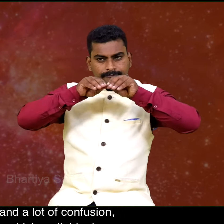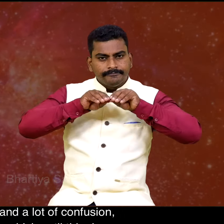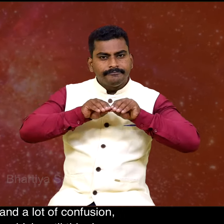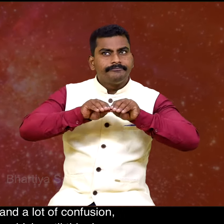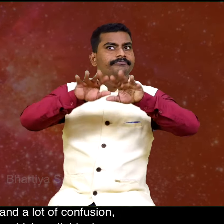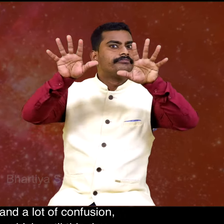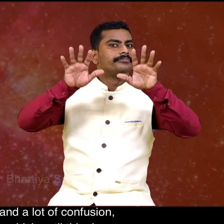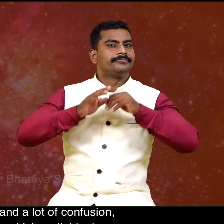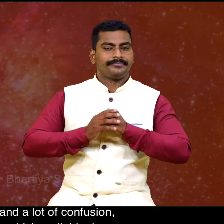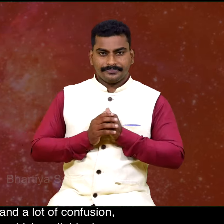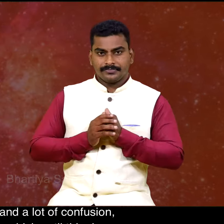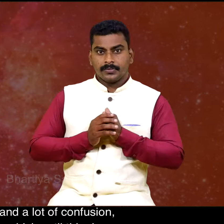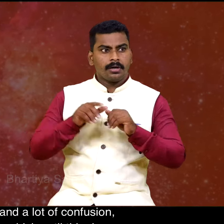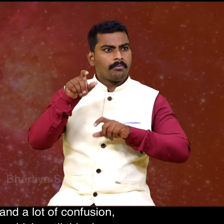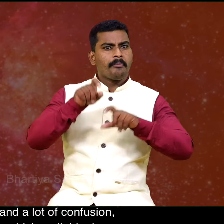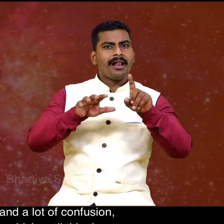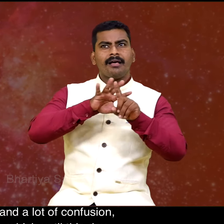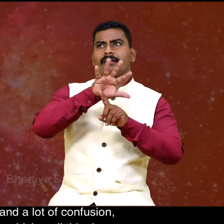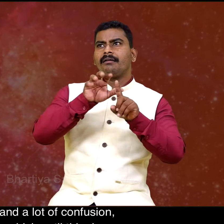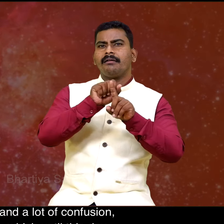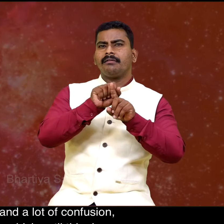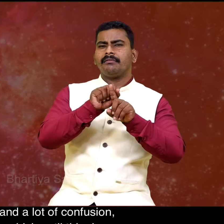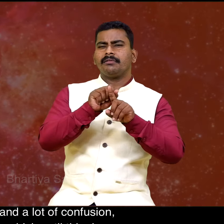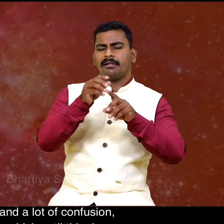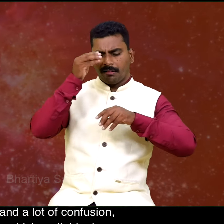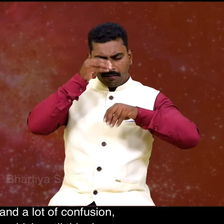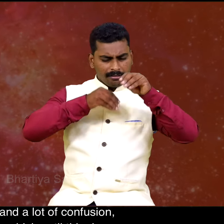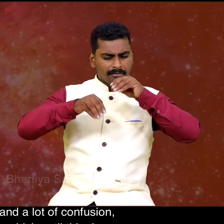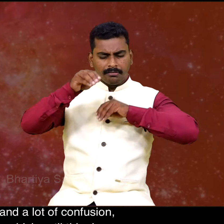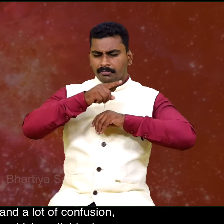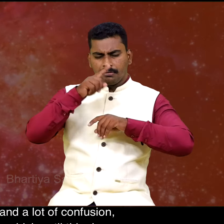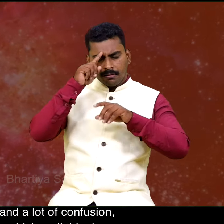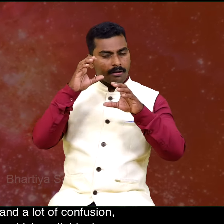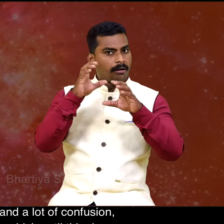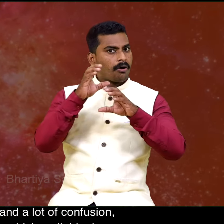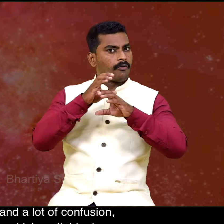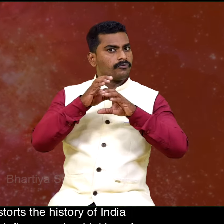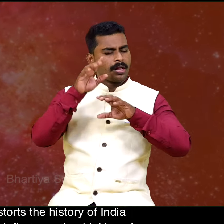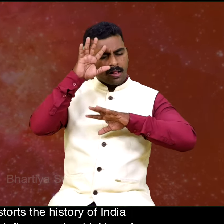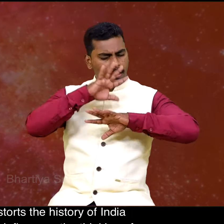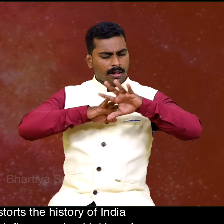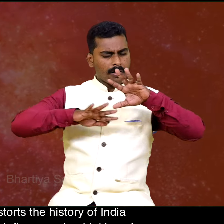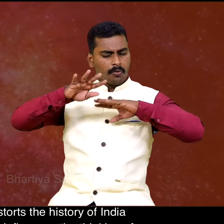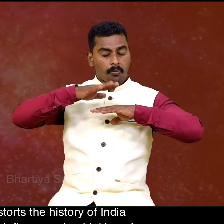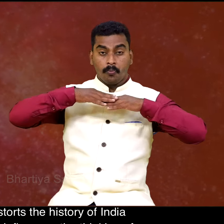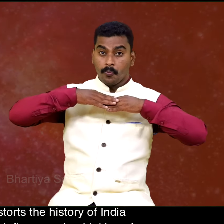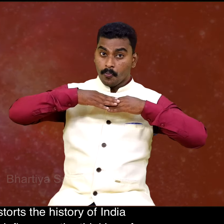of confusion, which until this day distorts the history